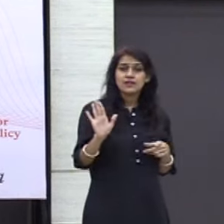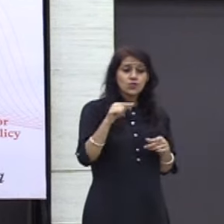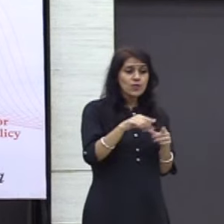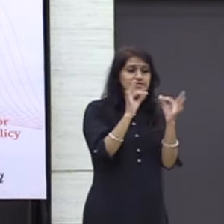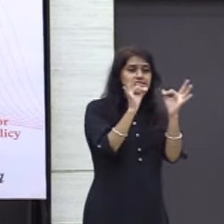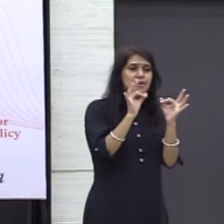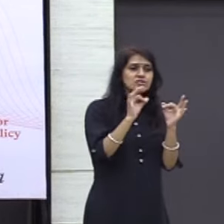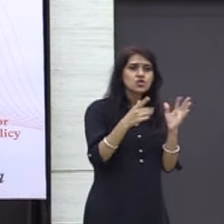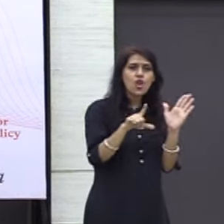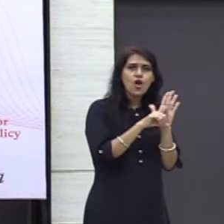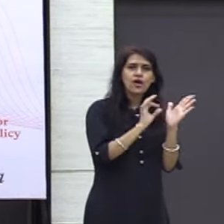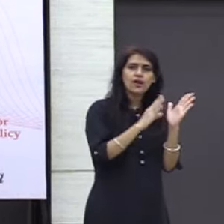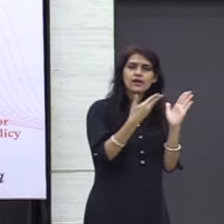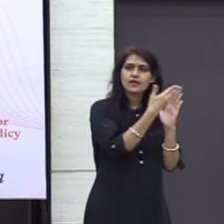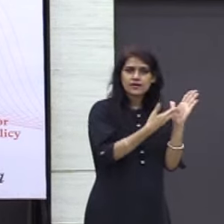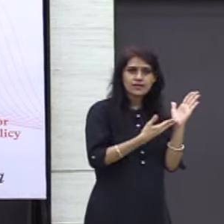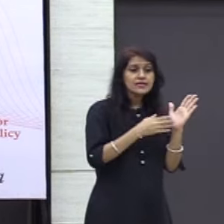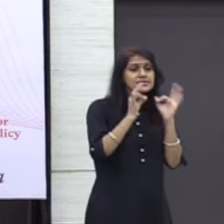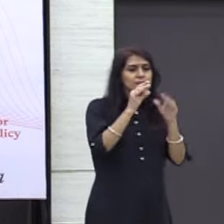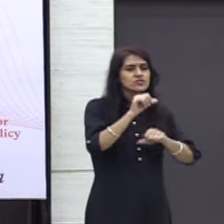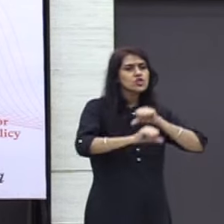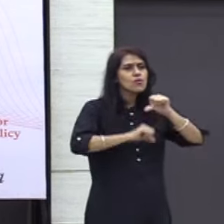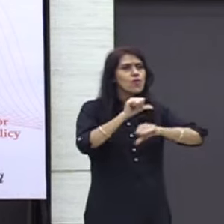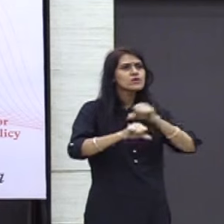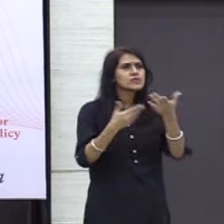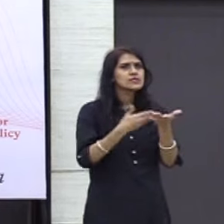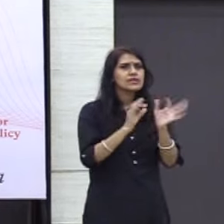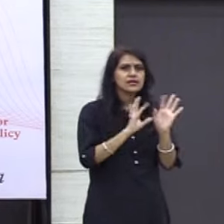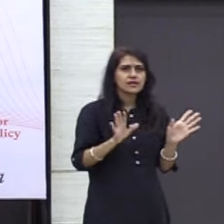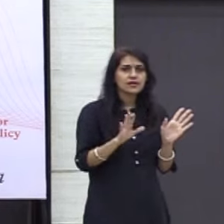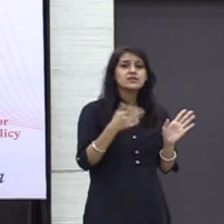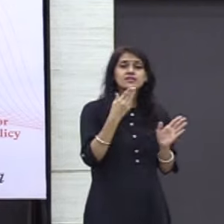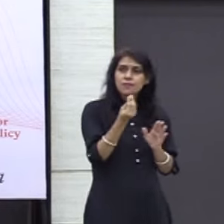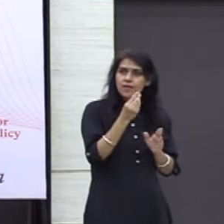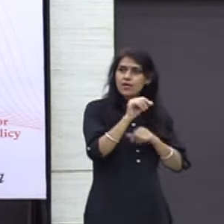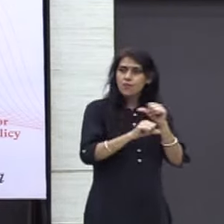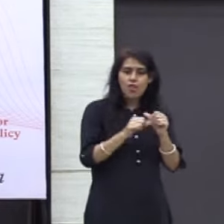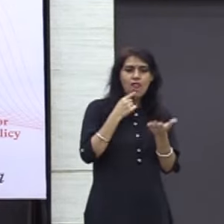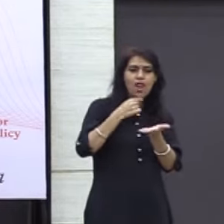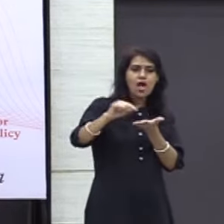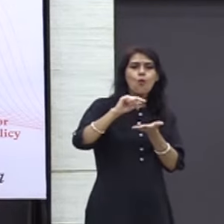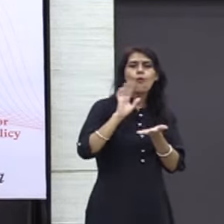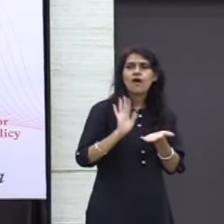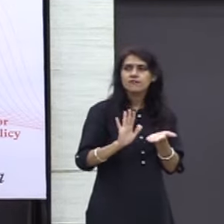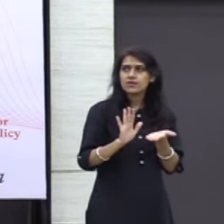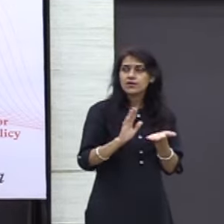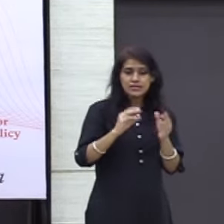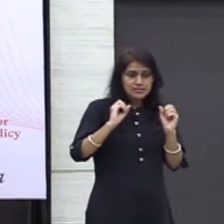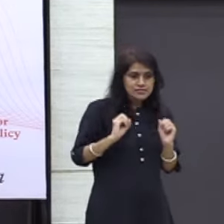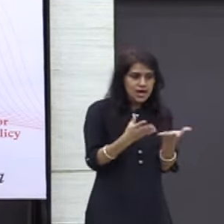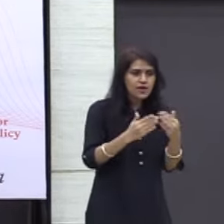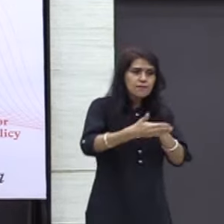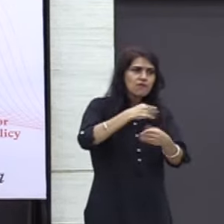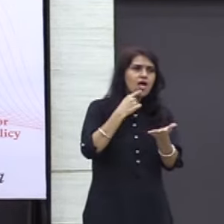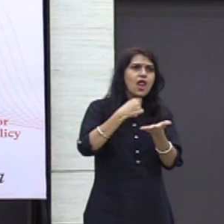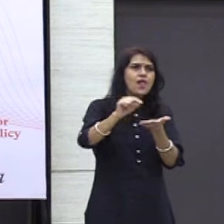law which has a special procedure. For example, in some of these prosecutions you have to get the sanction. That's right. Before prosecution.